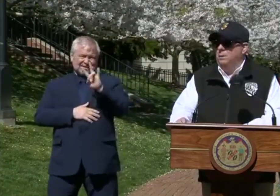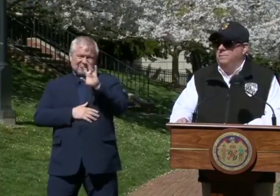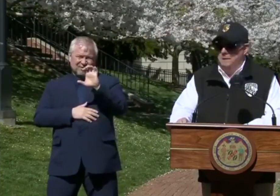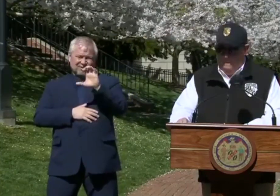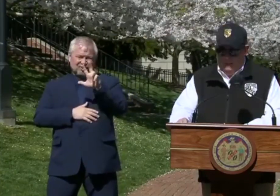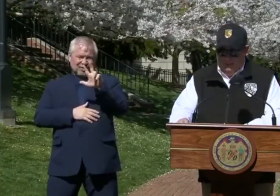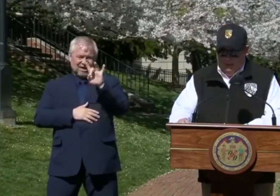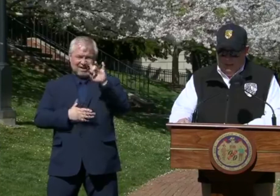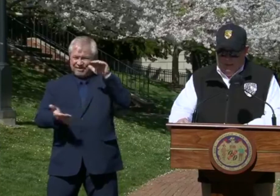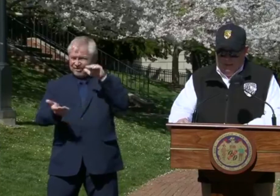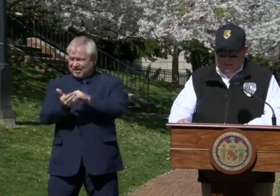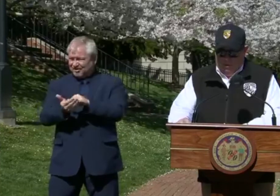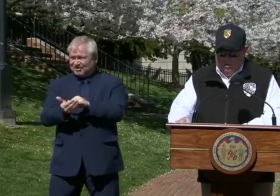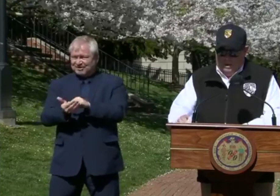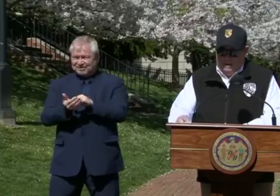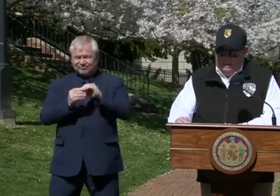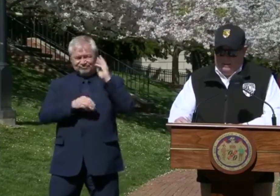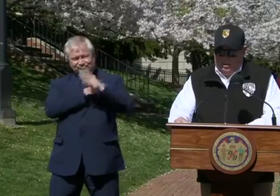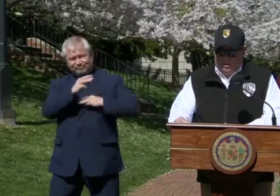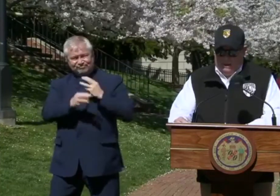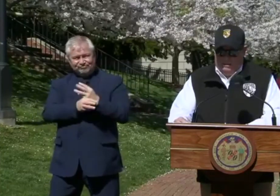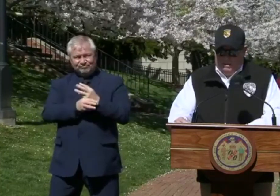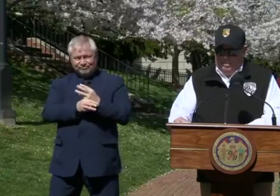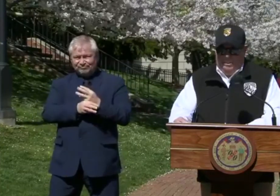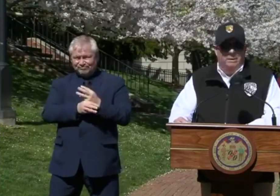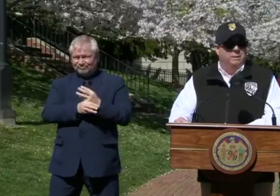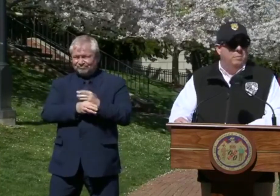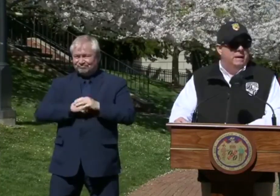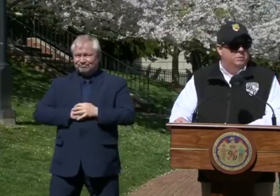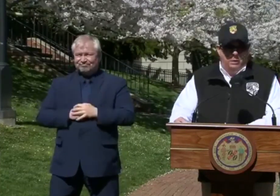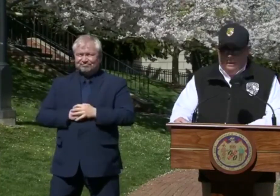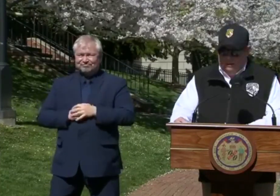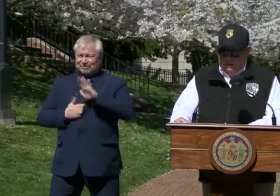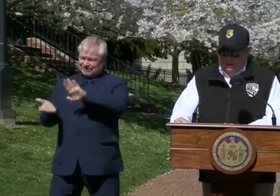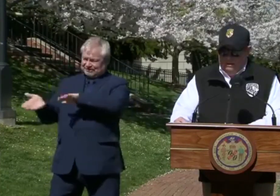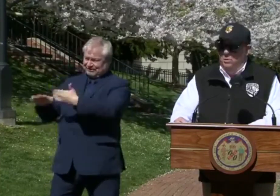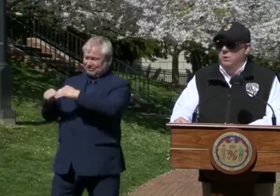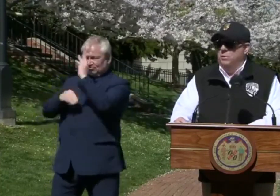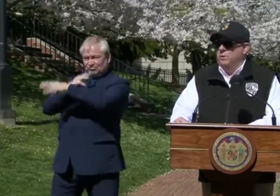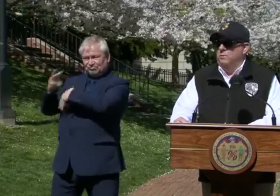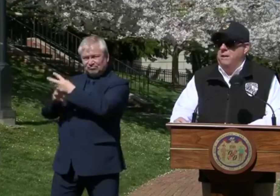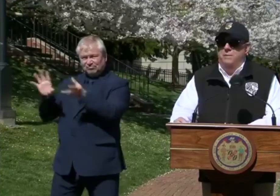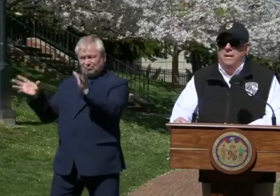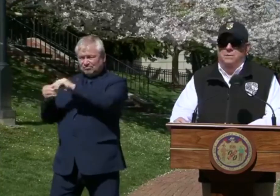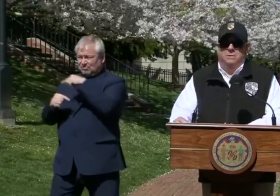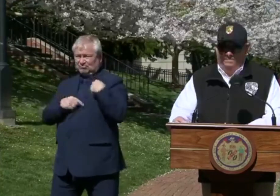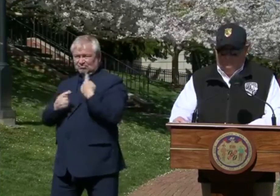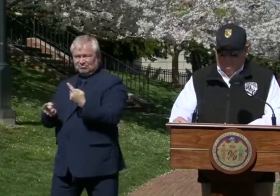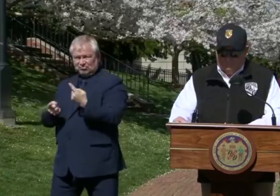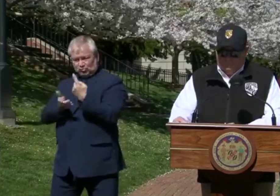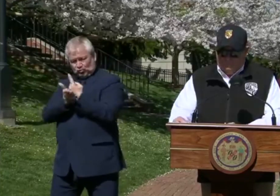globe. The worldwide death toll has doubled in the past week to over